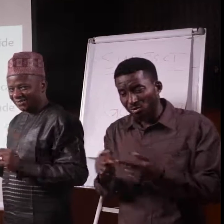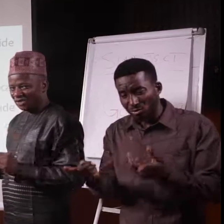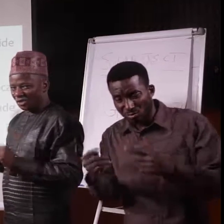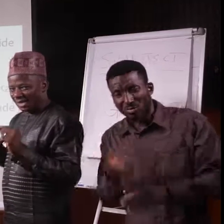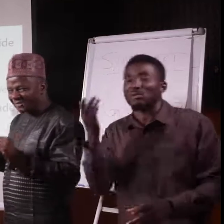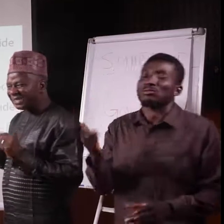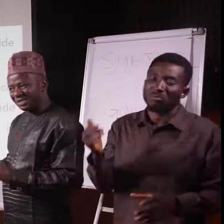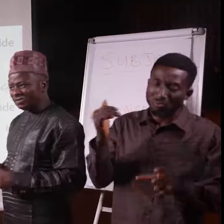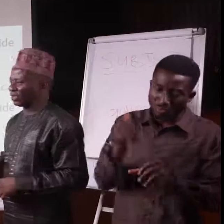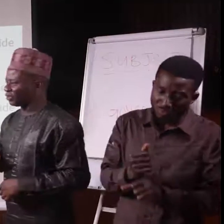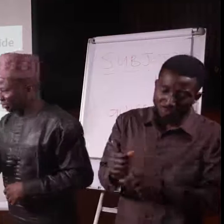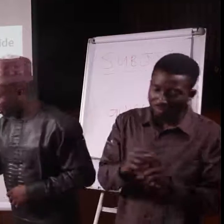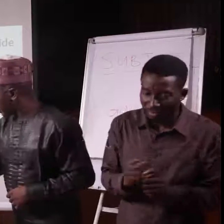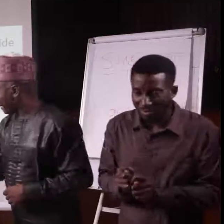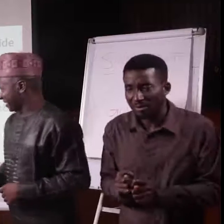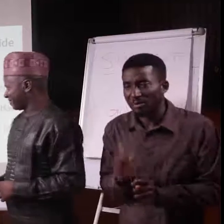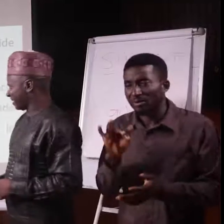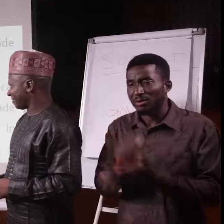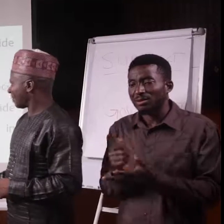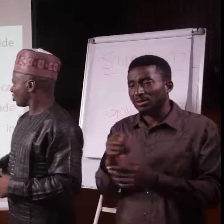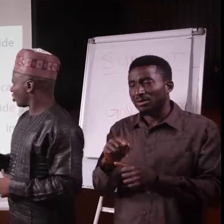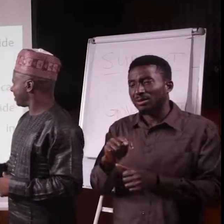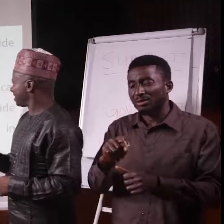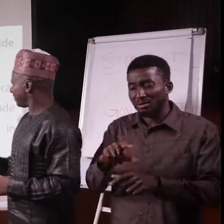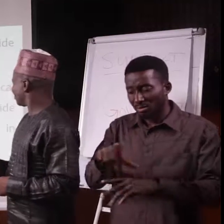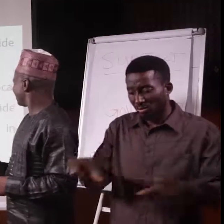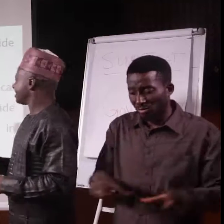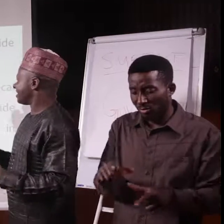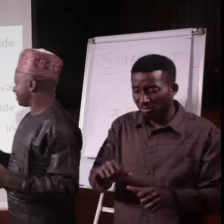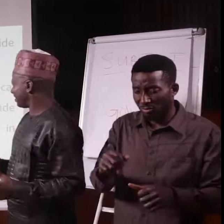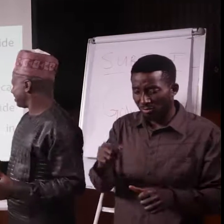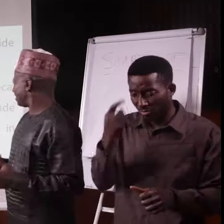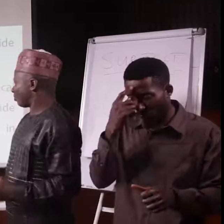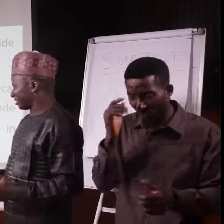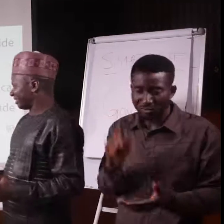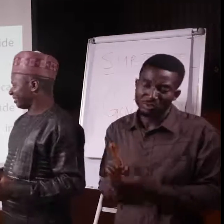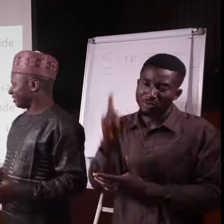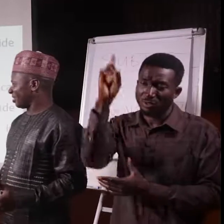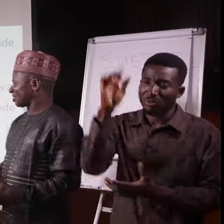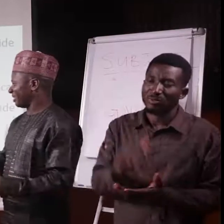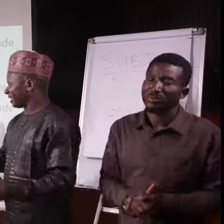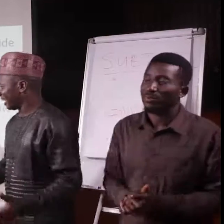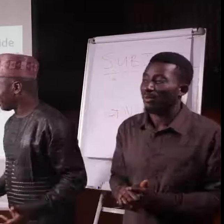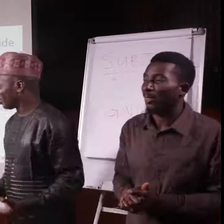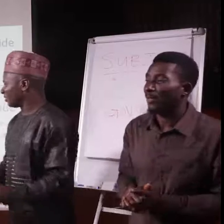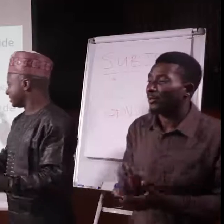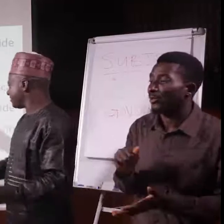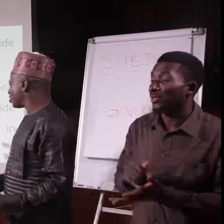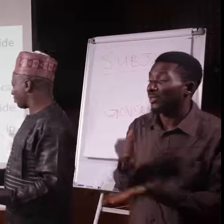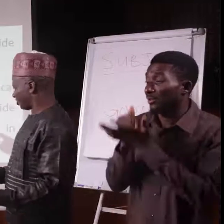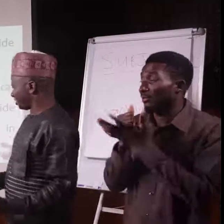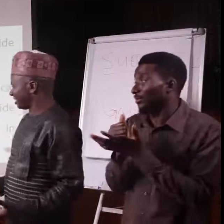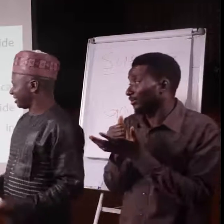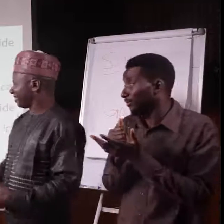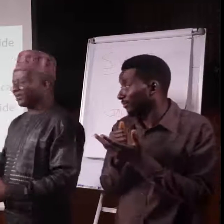an individual or every individual should equally participate. So community development is very important because it helps, or it gives